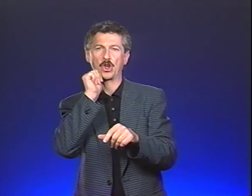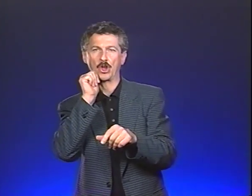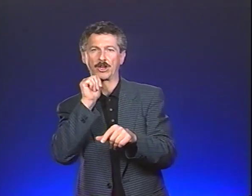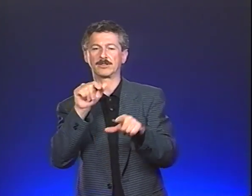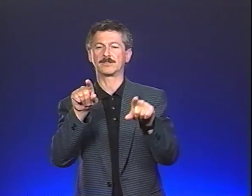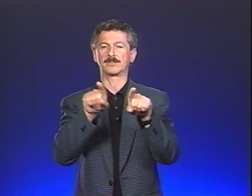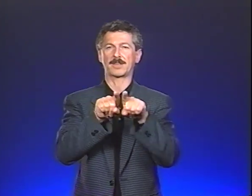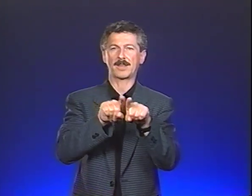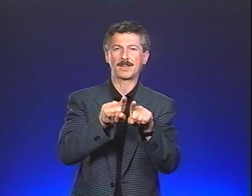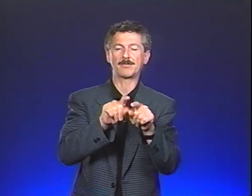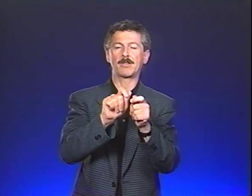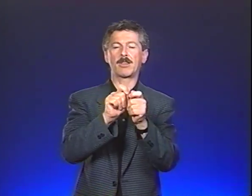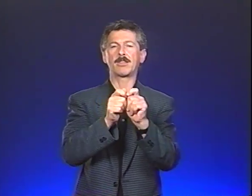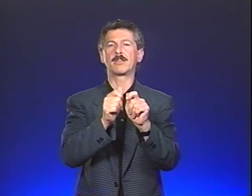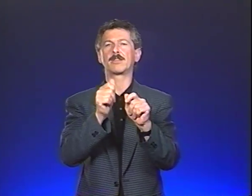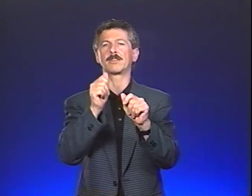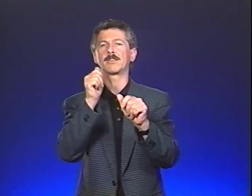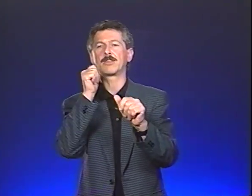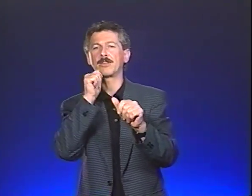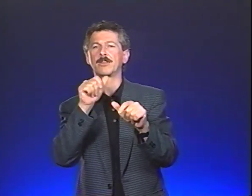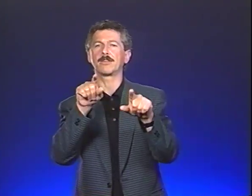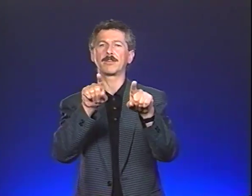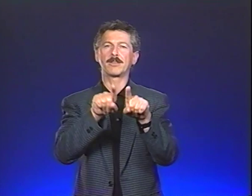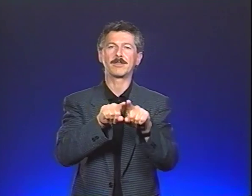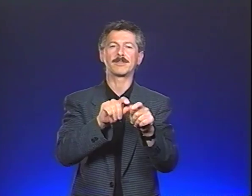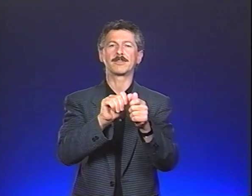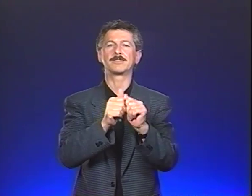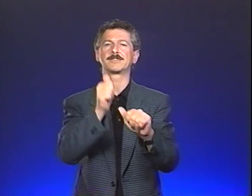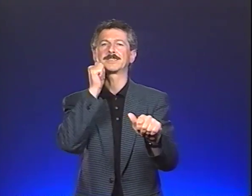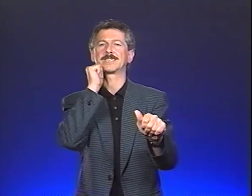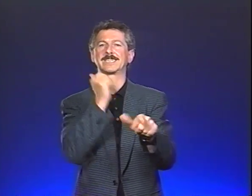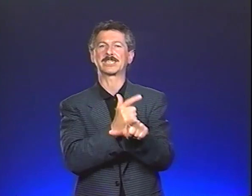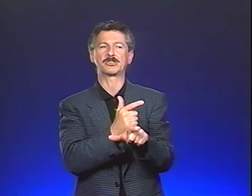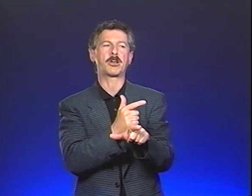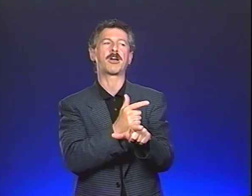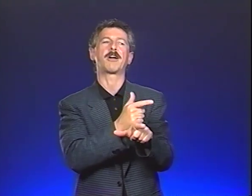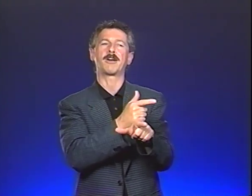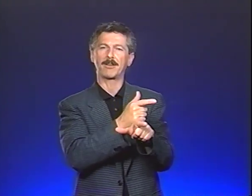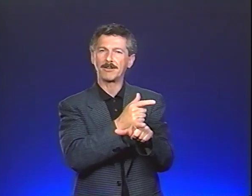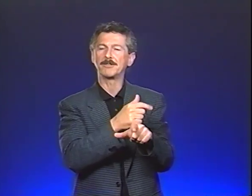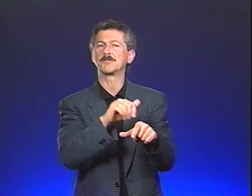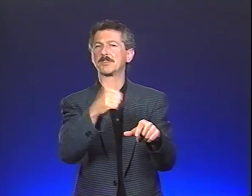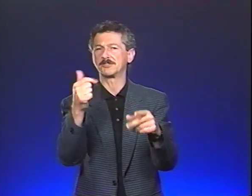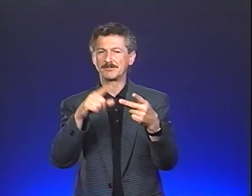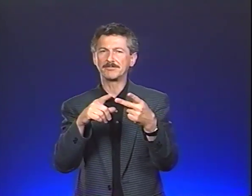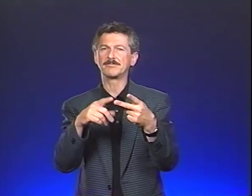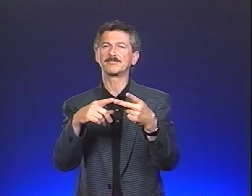derivation is two signs, girl and same, which over time have come together to create the new